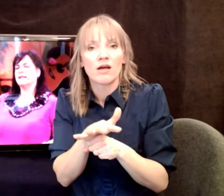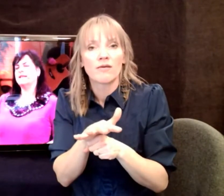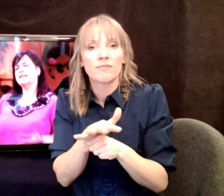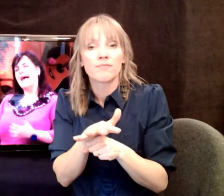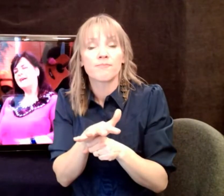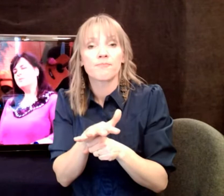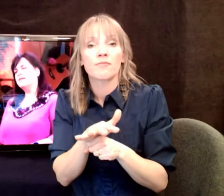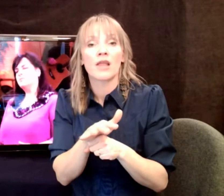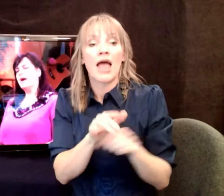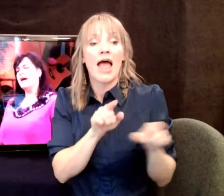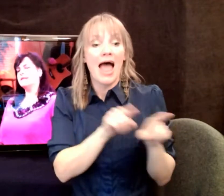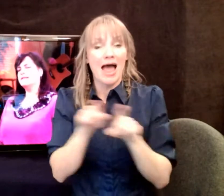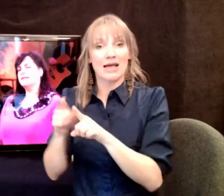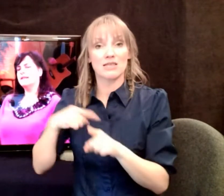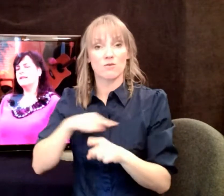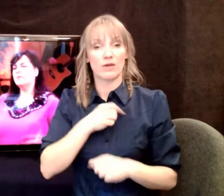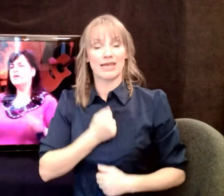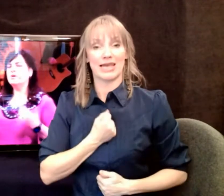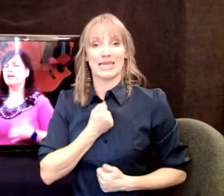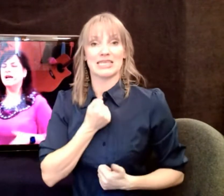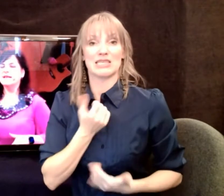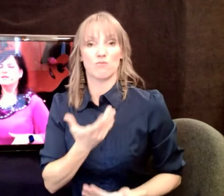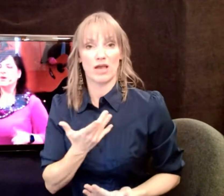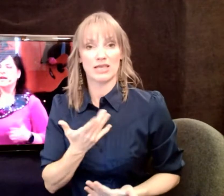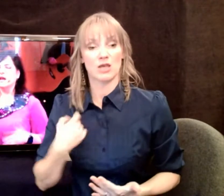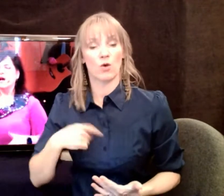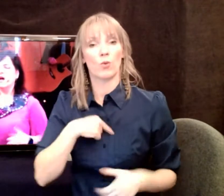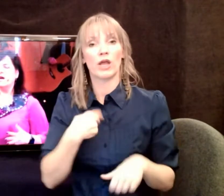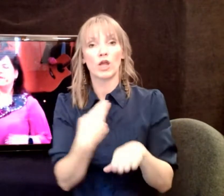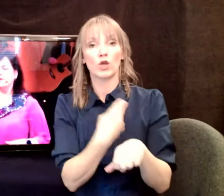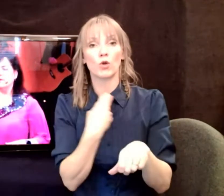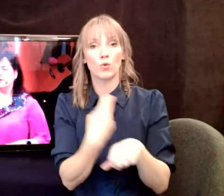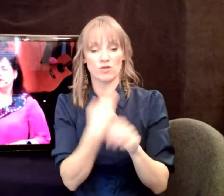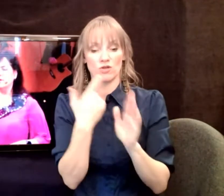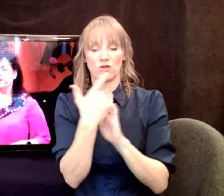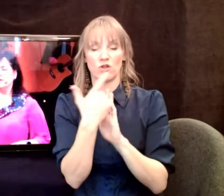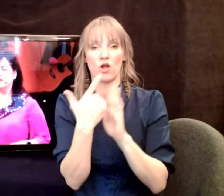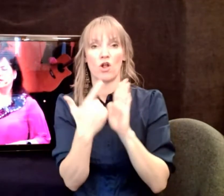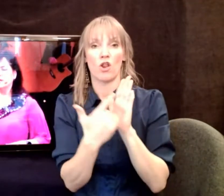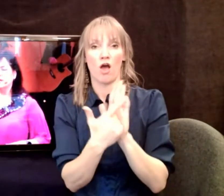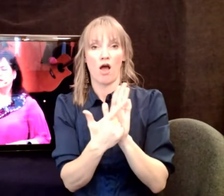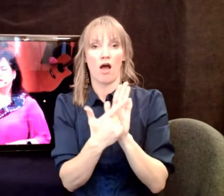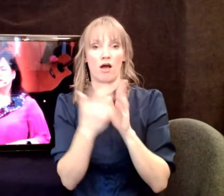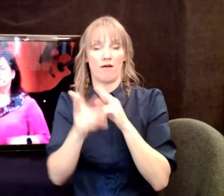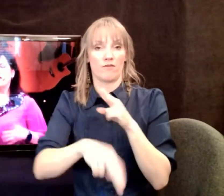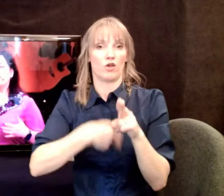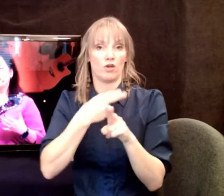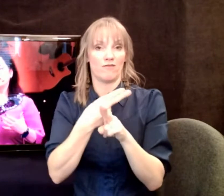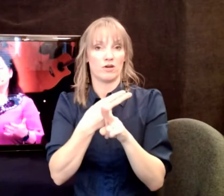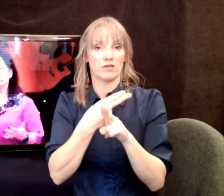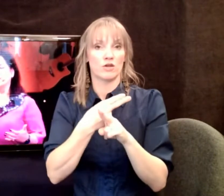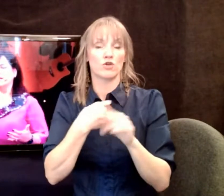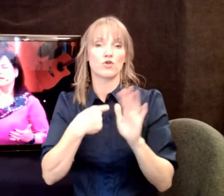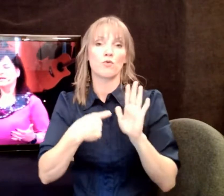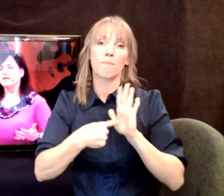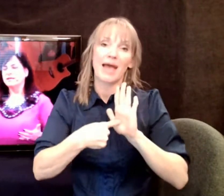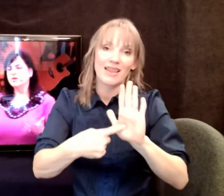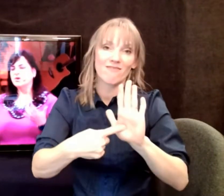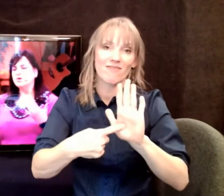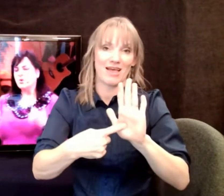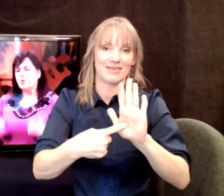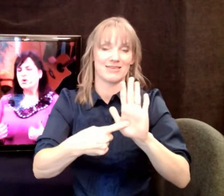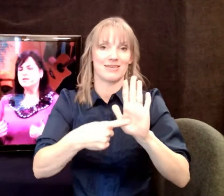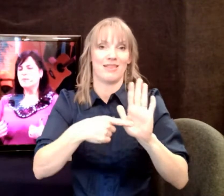And it is as we express that we utilize the great law of the universe to manifest this good, to